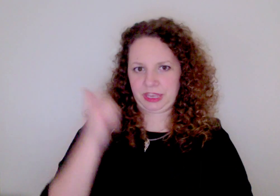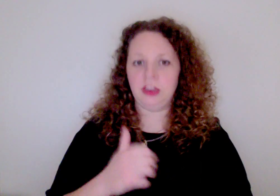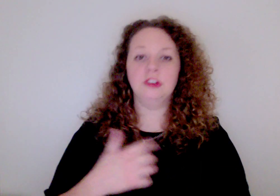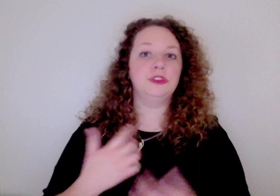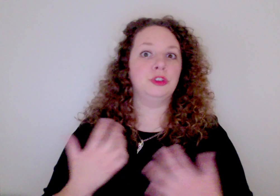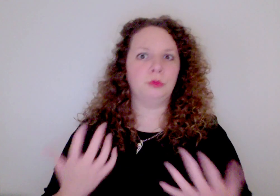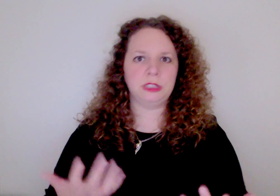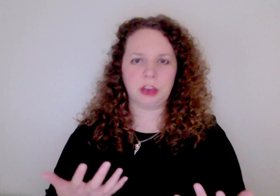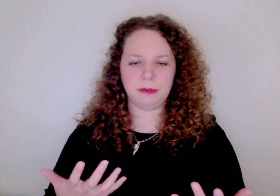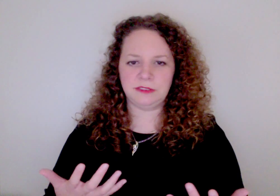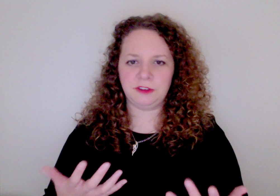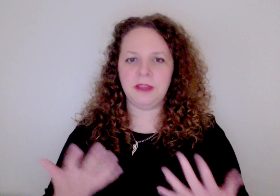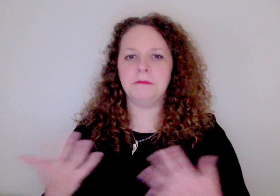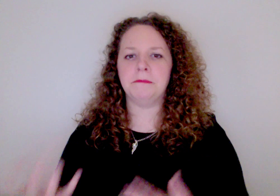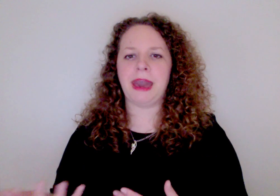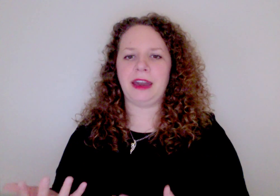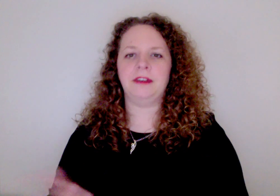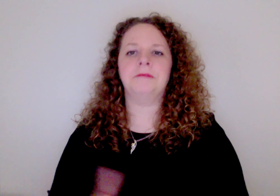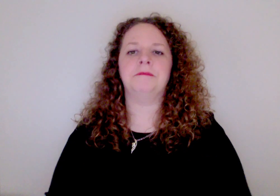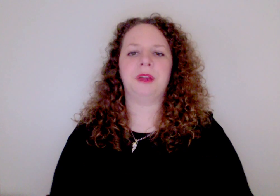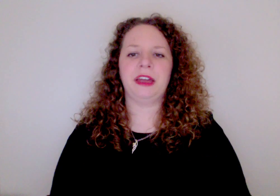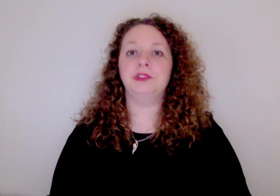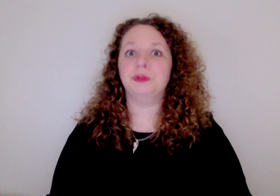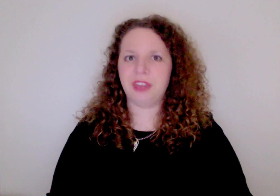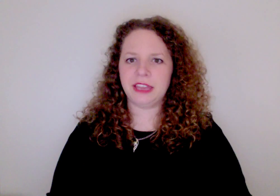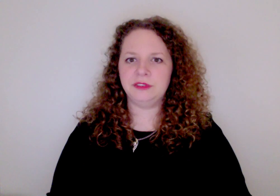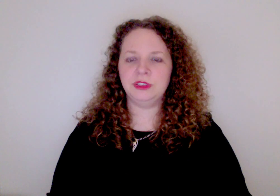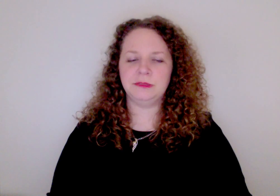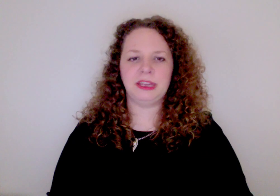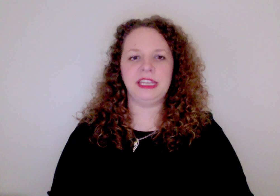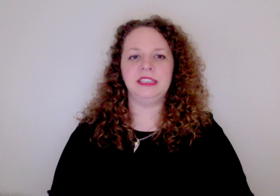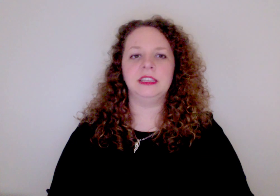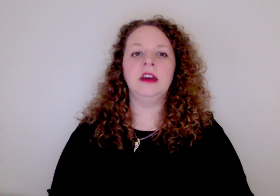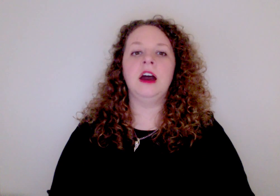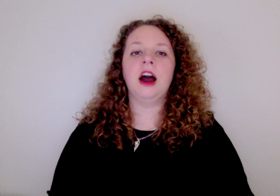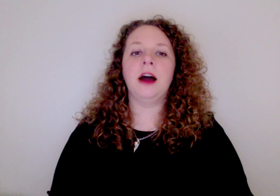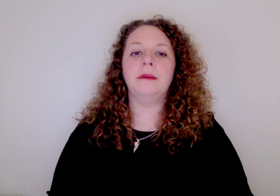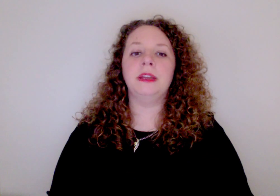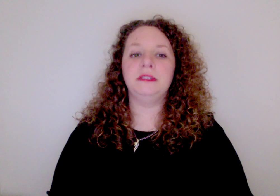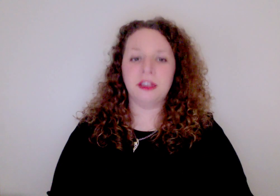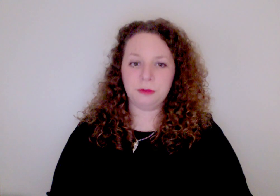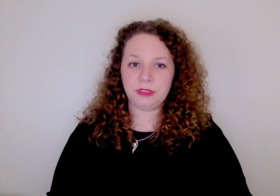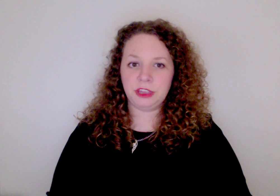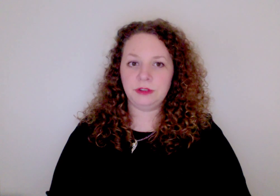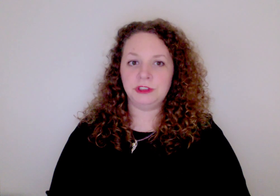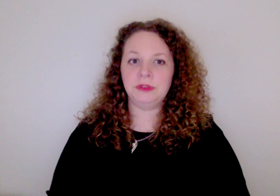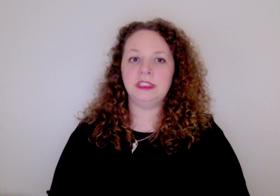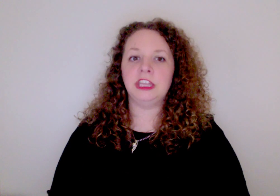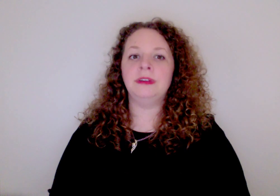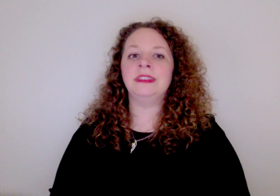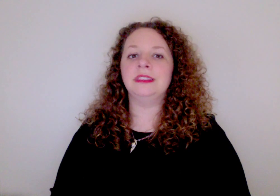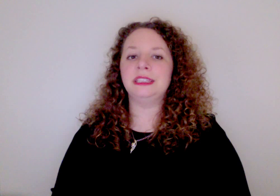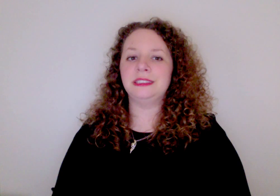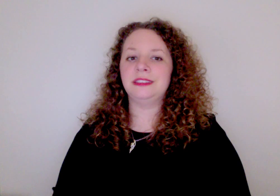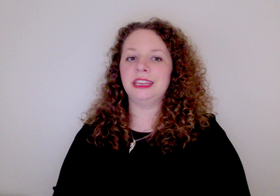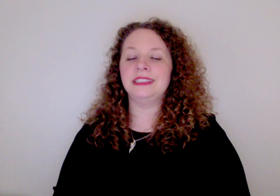Okay, so what's the opposite of front? Back. Okay, so that gives you some ideas. Another one that you can do is that you can list things in